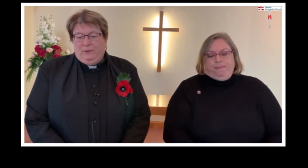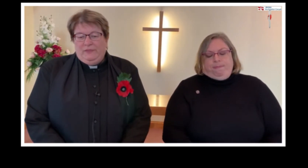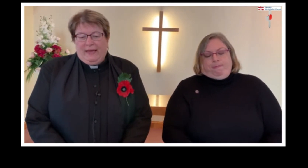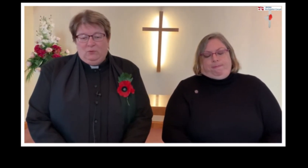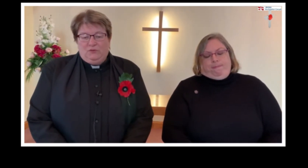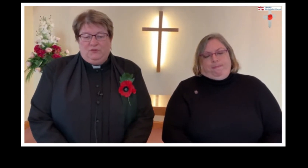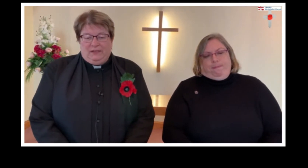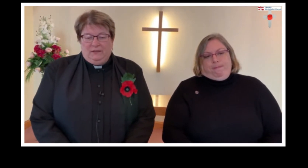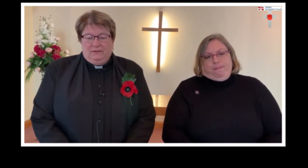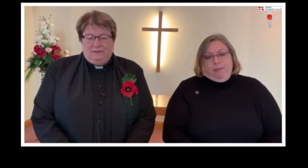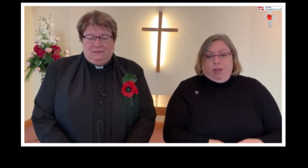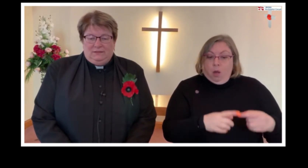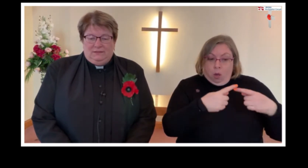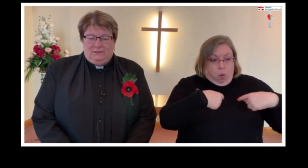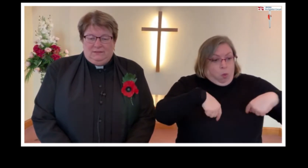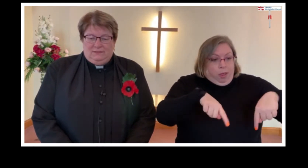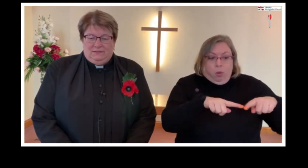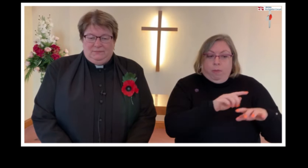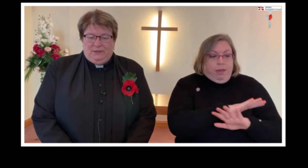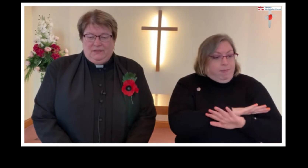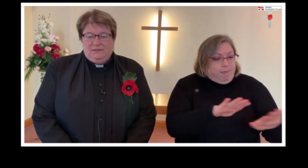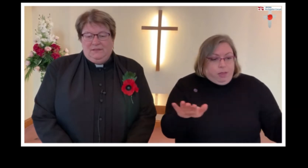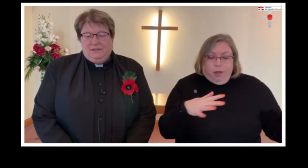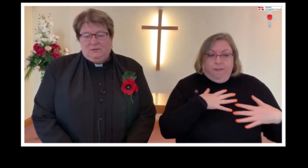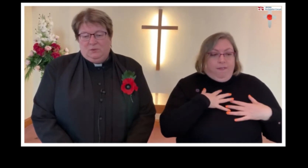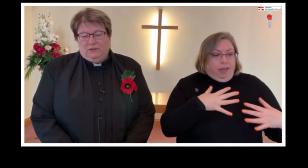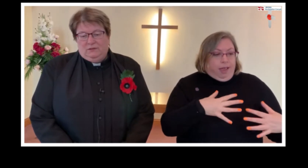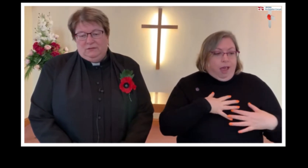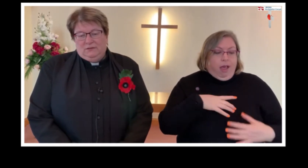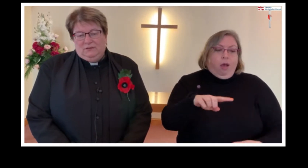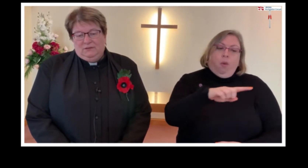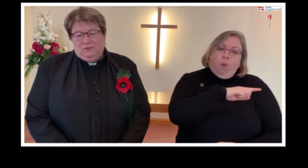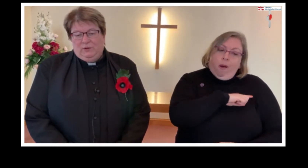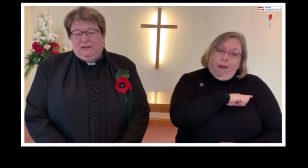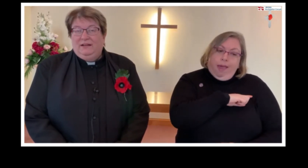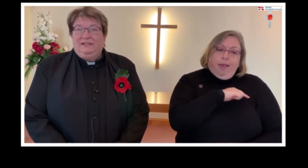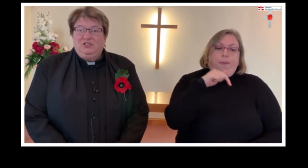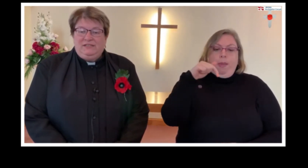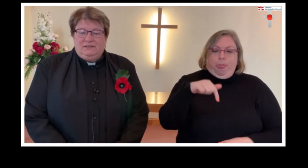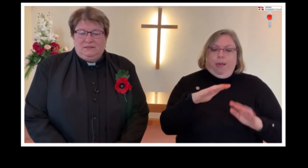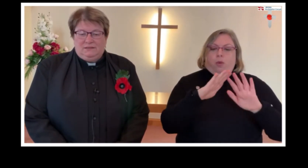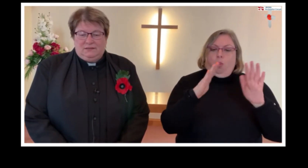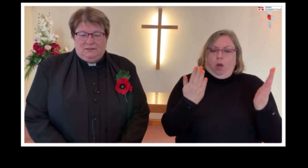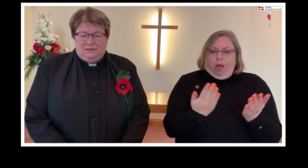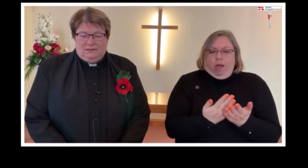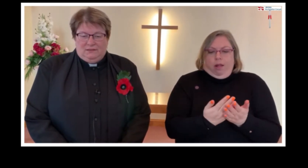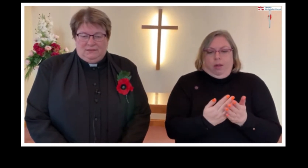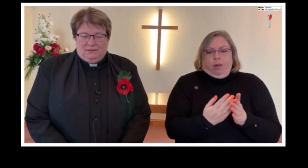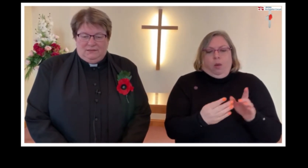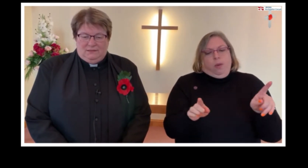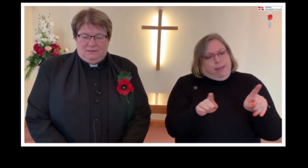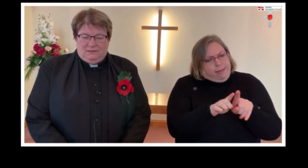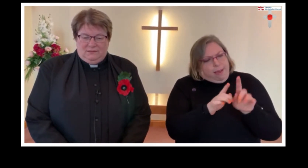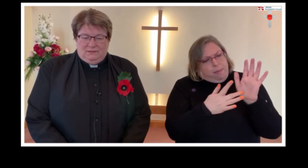We will be without fear because in this world we are like Jesus.